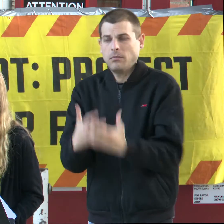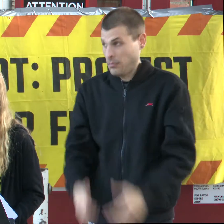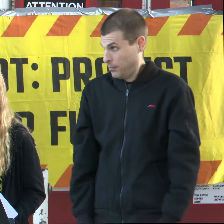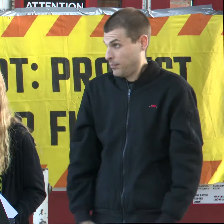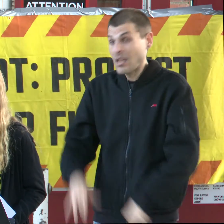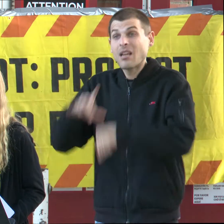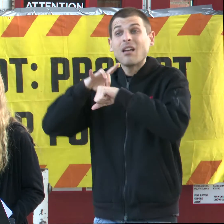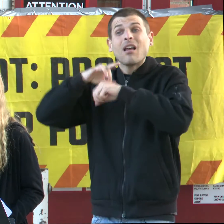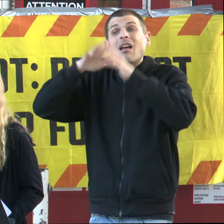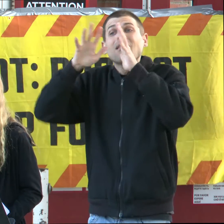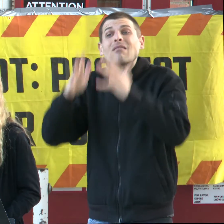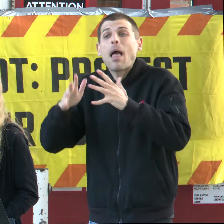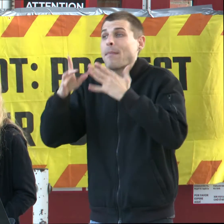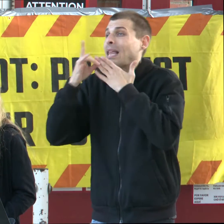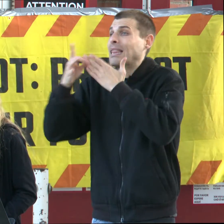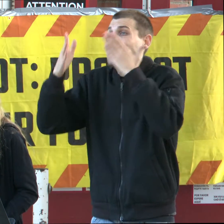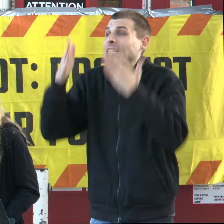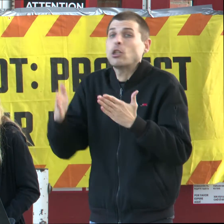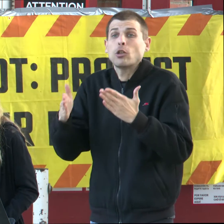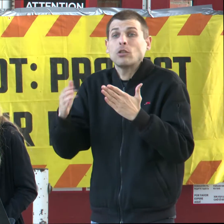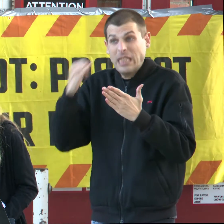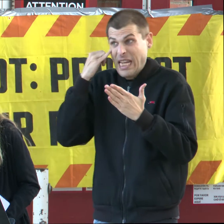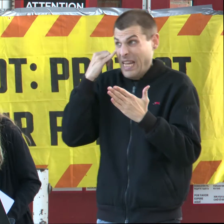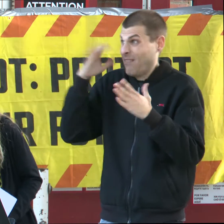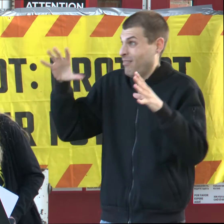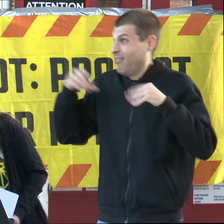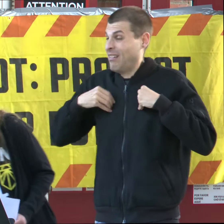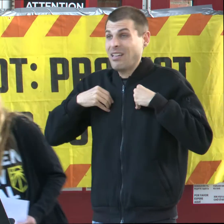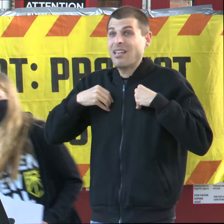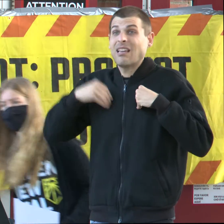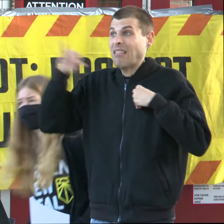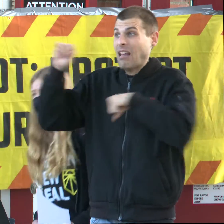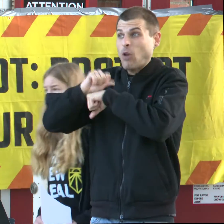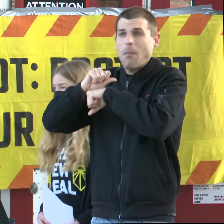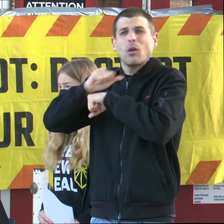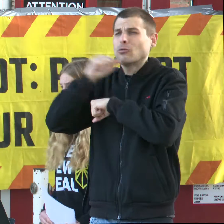Climate leaders, don't widen freeways. Thank you.